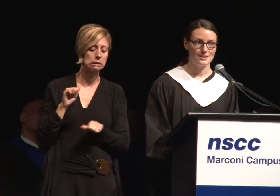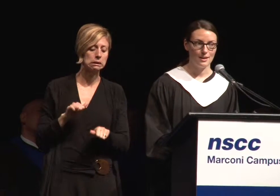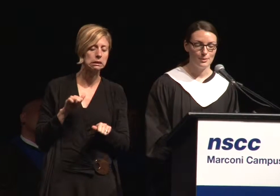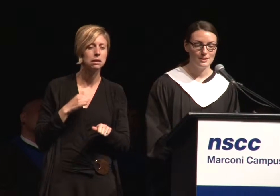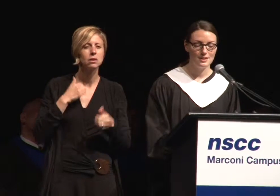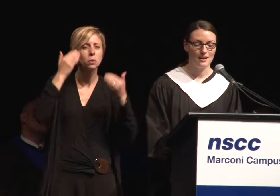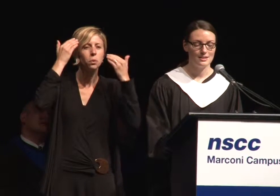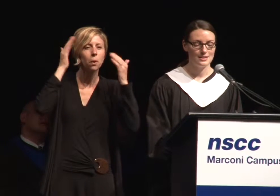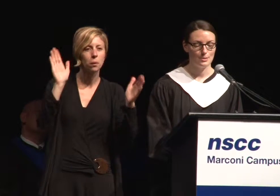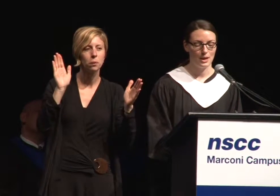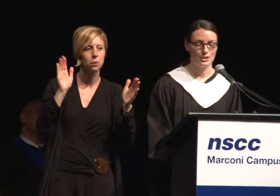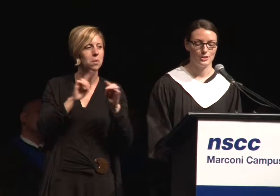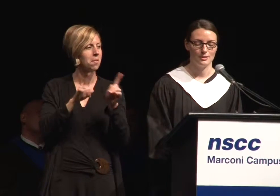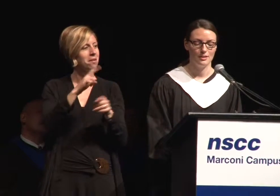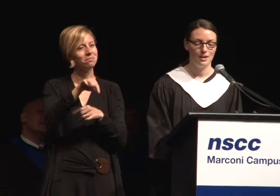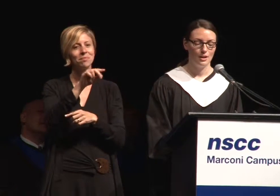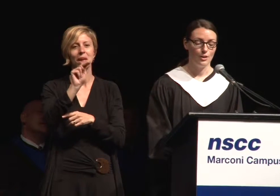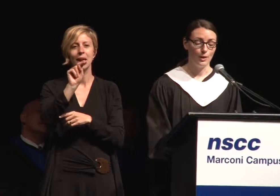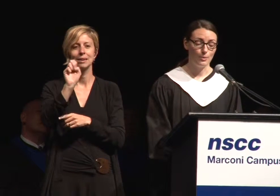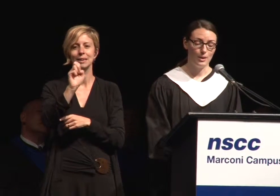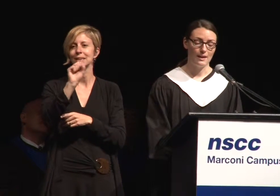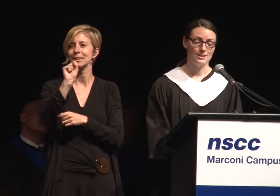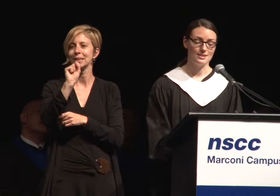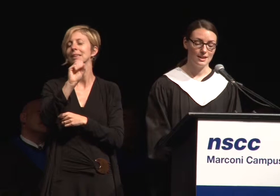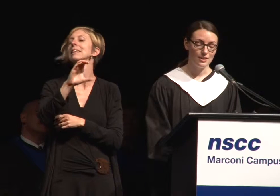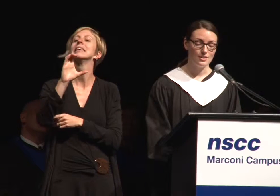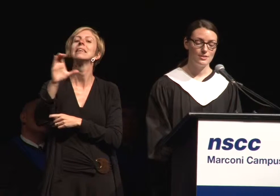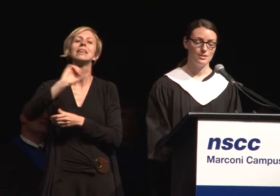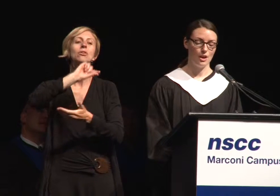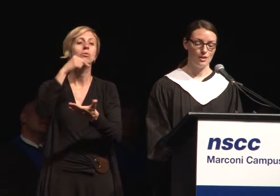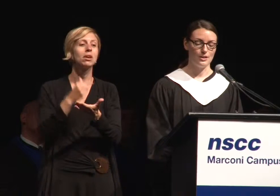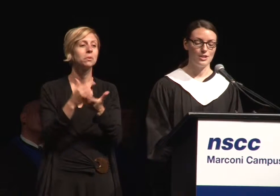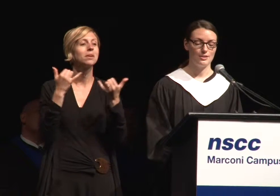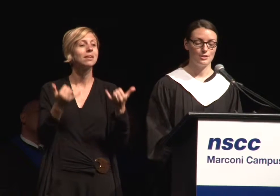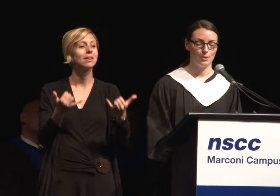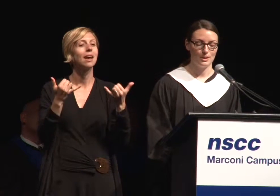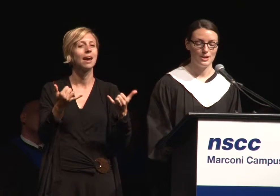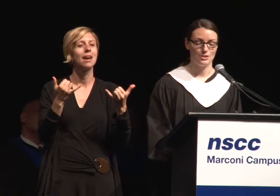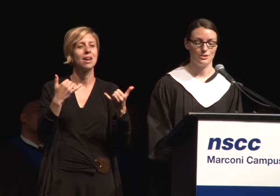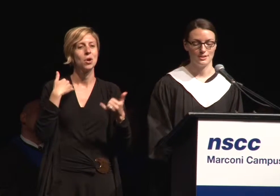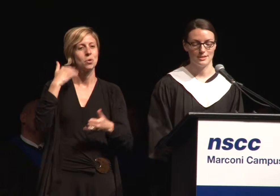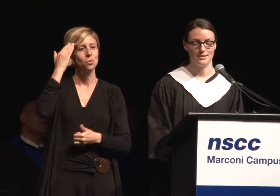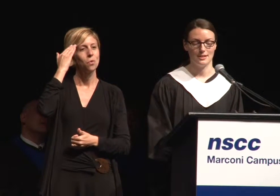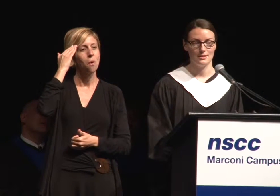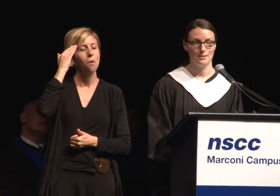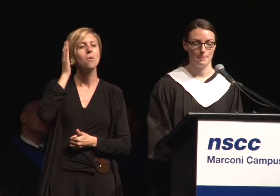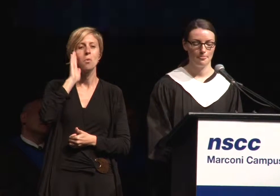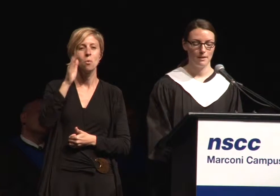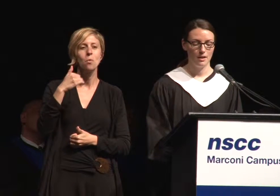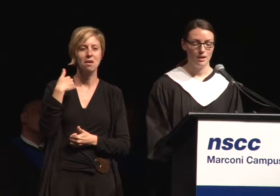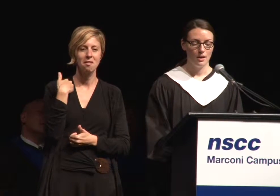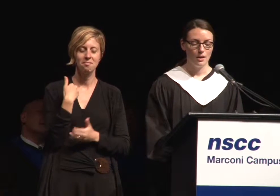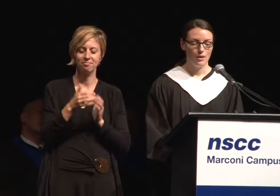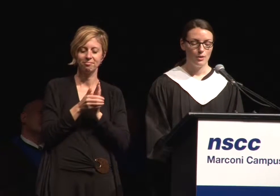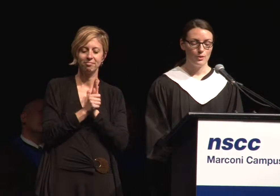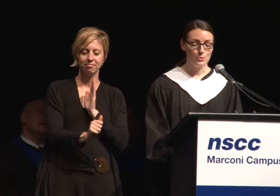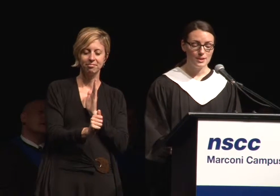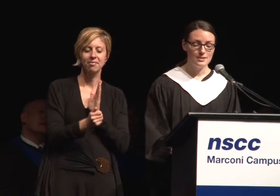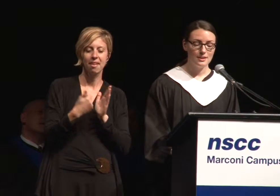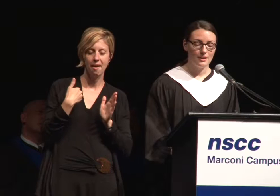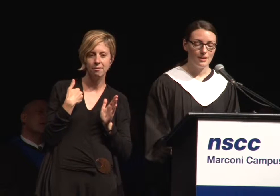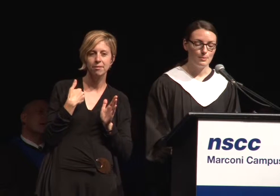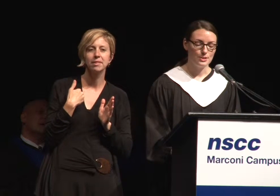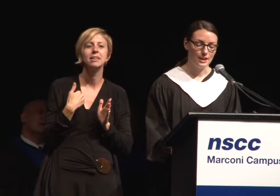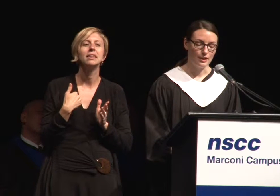with excitement and anticipation, knowing we have the skills, knowledge, and determination to succeed. There's